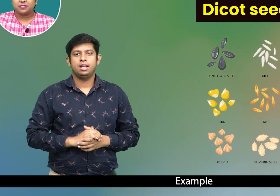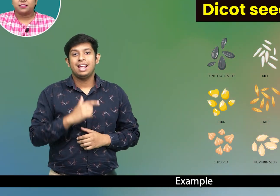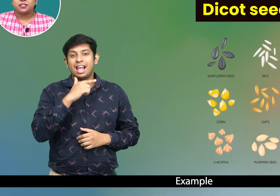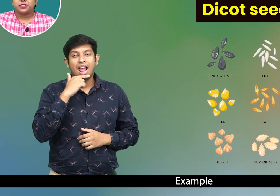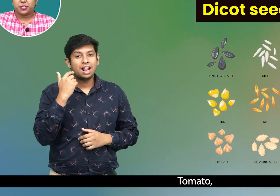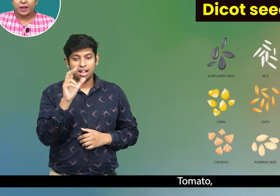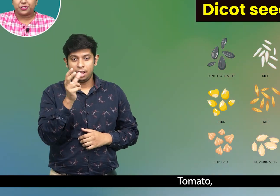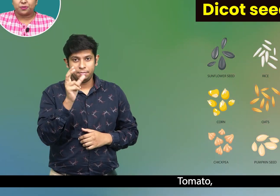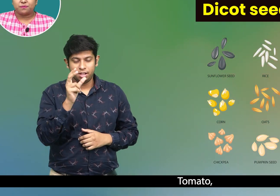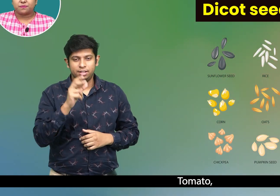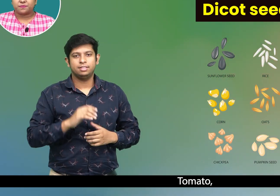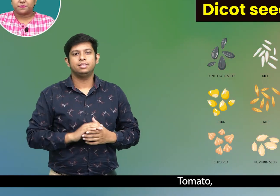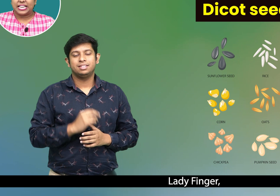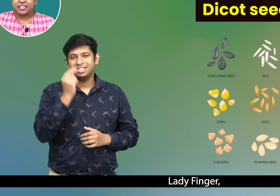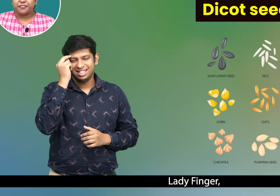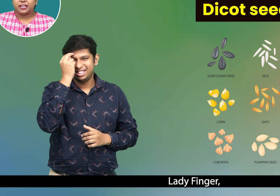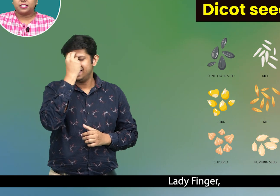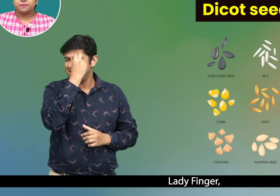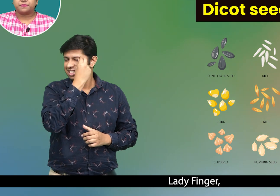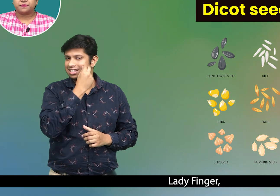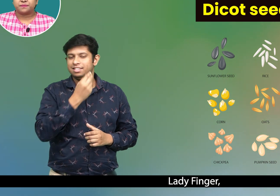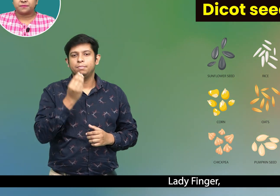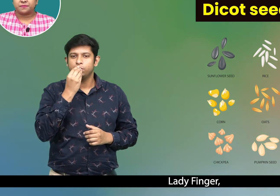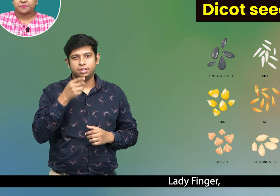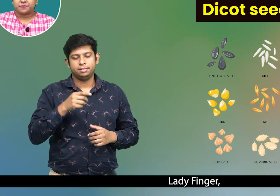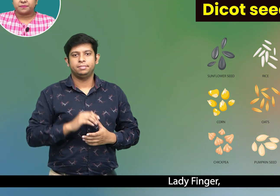Example, tomato, ladyfinger,